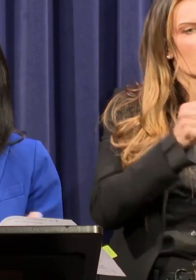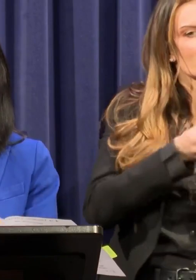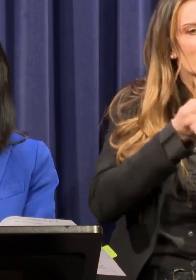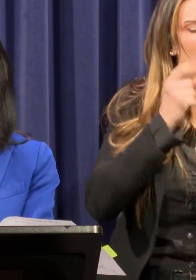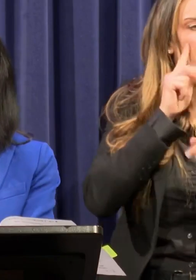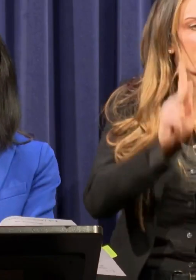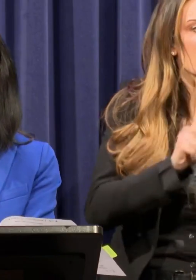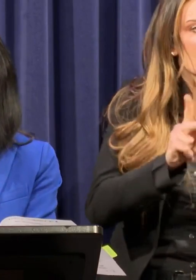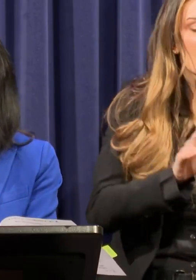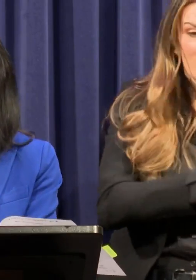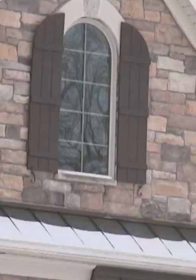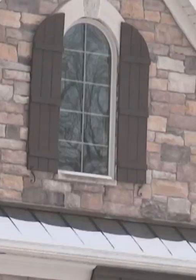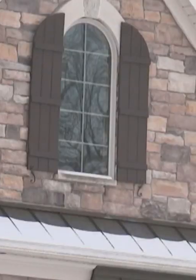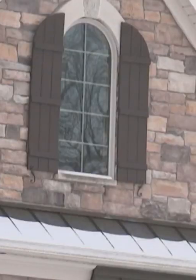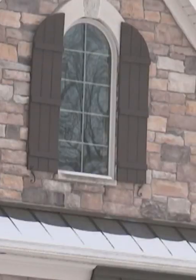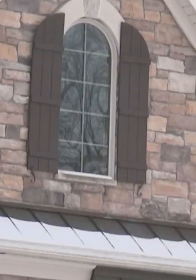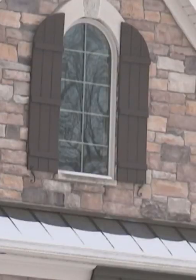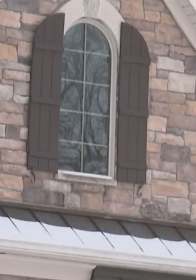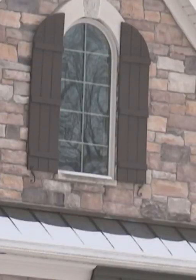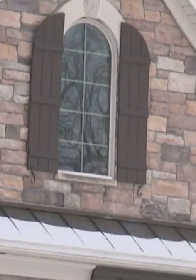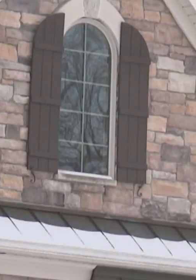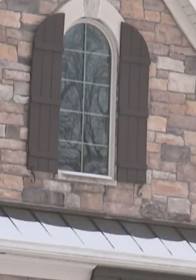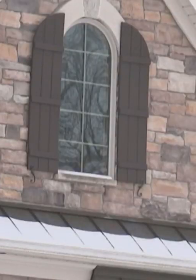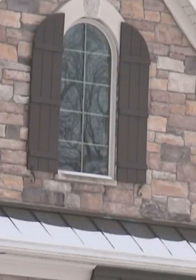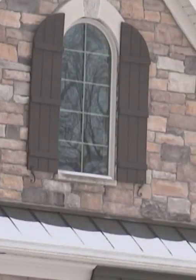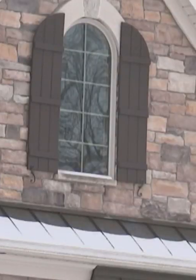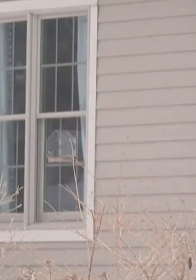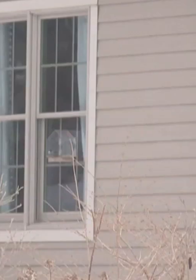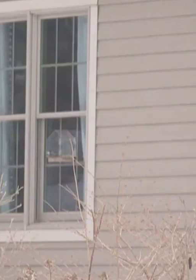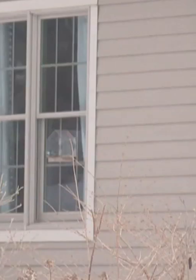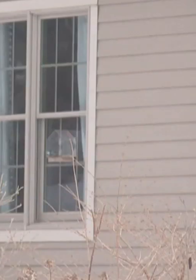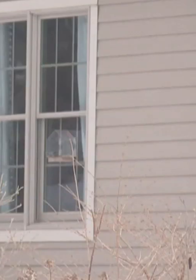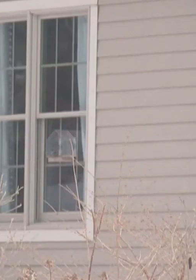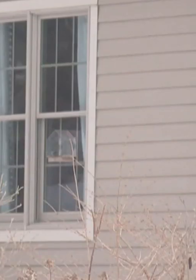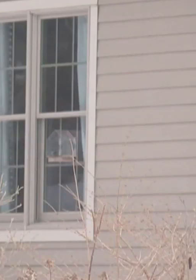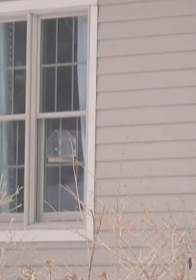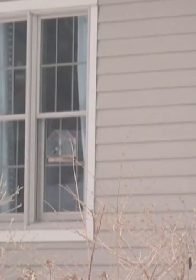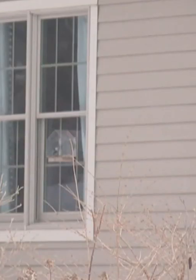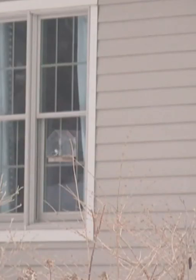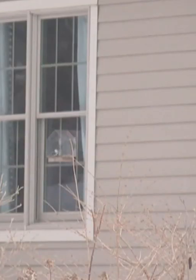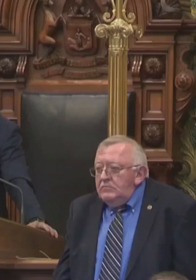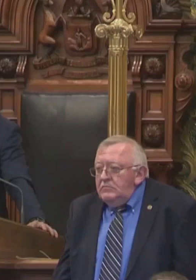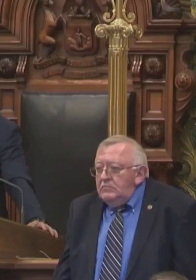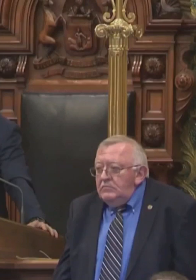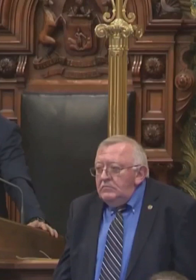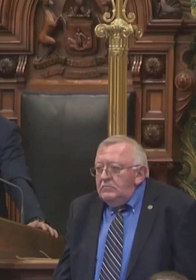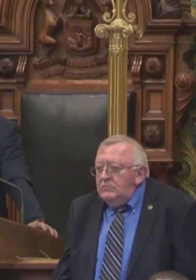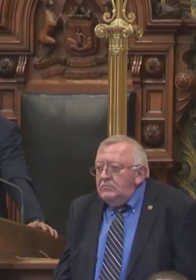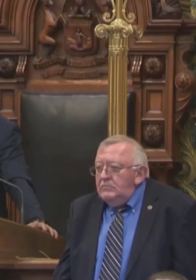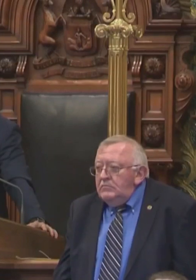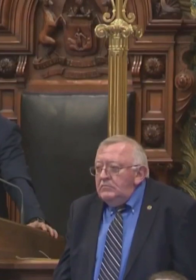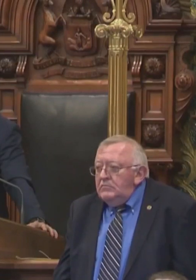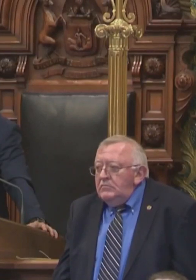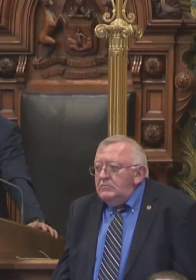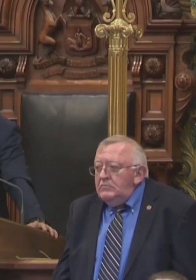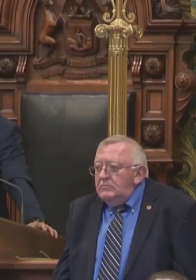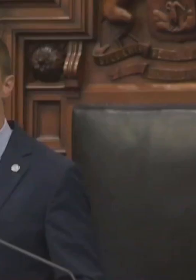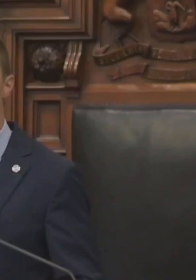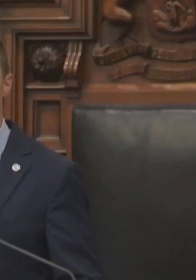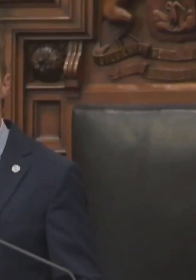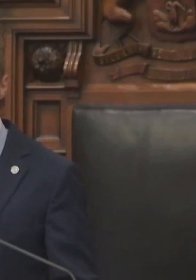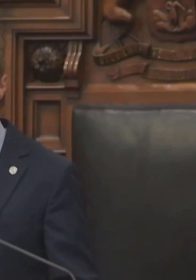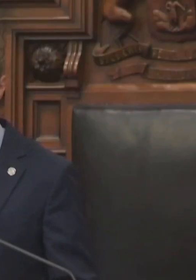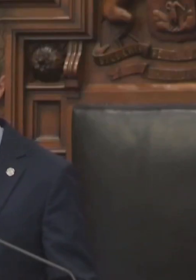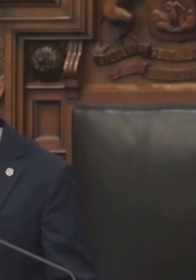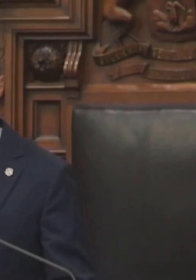speaker's political activities. Nessel says the Menards also ran their own consulting firm during their time as state employees, allowing